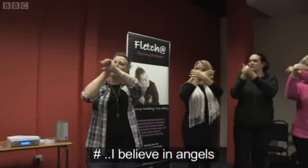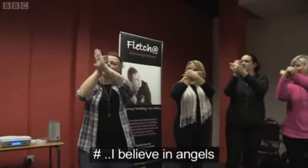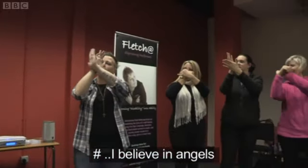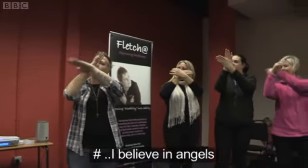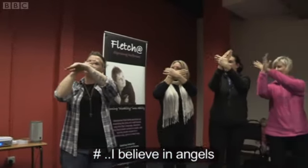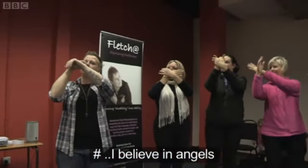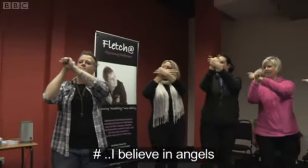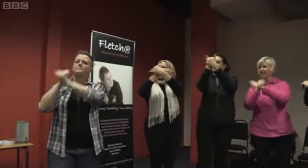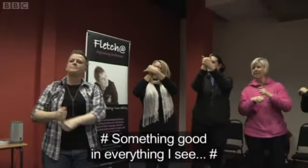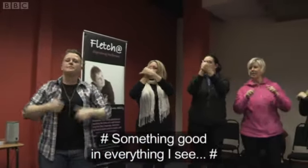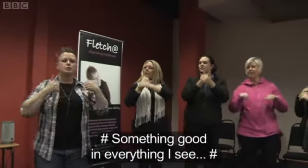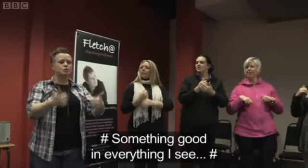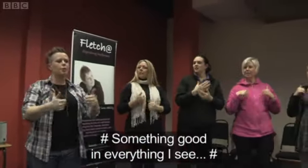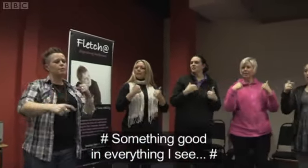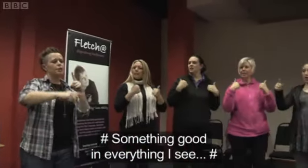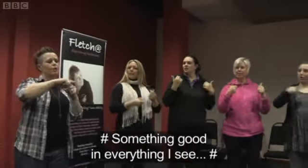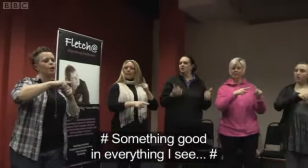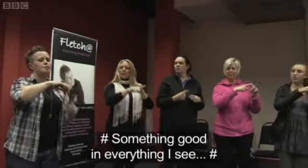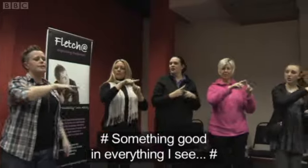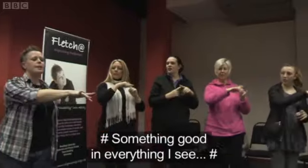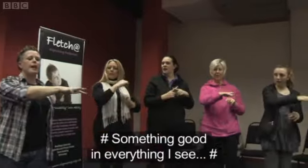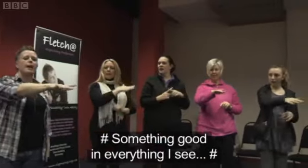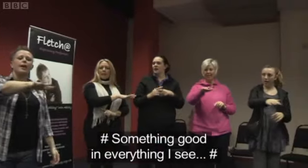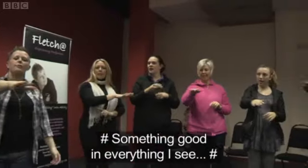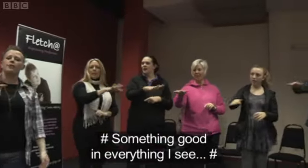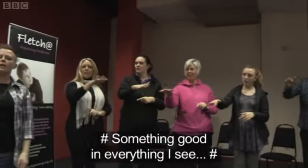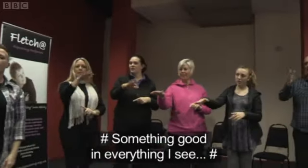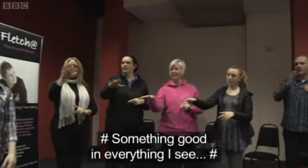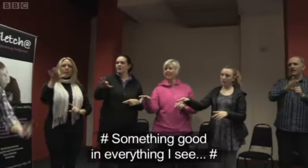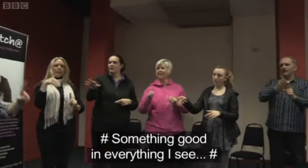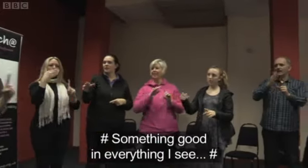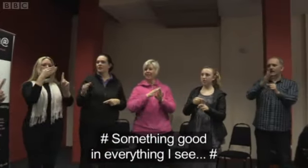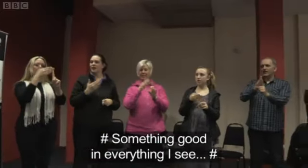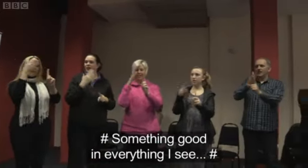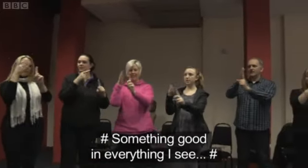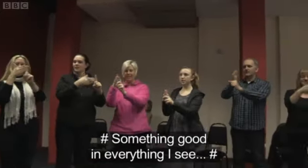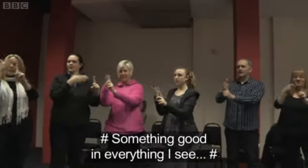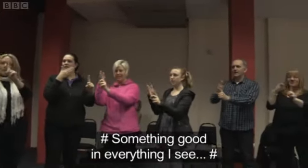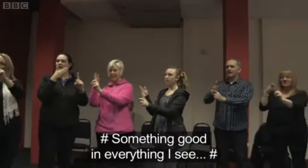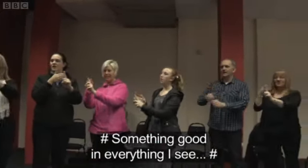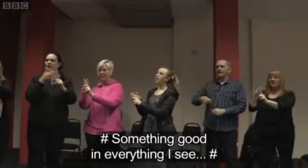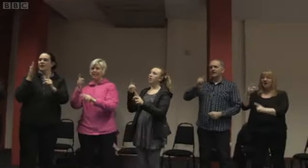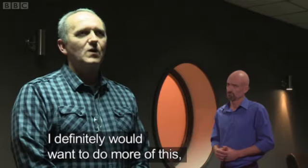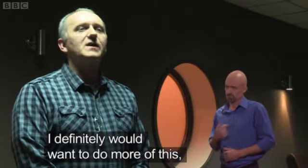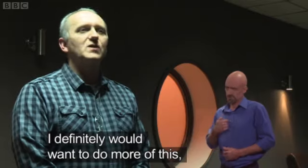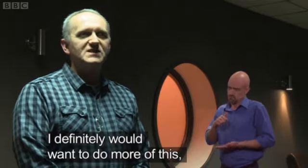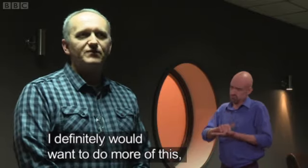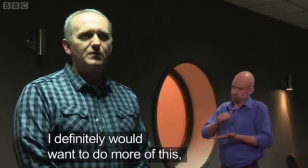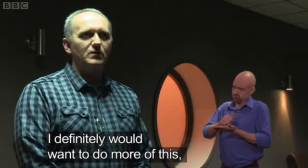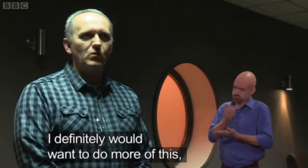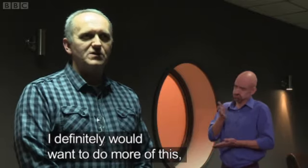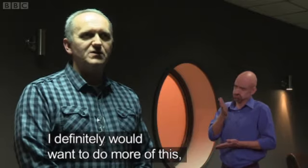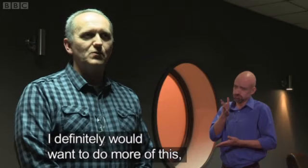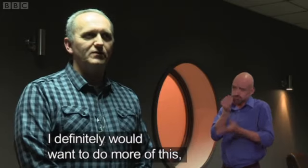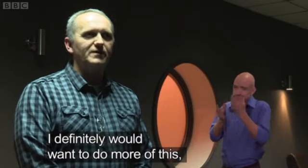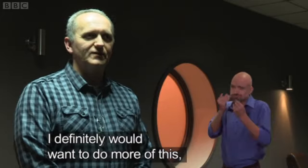angels, something good in everything I see. I definitely would want to do more of this